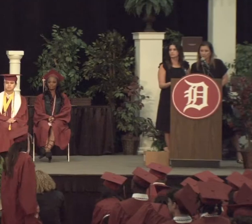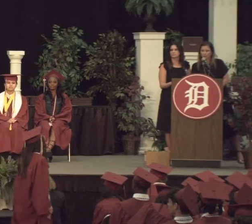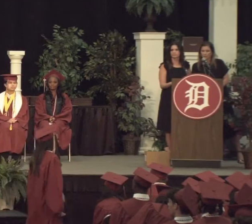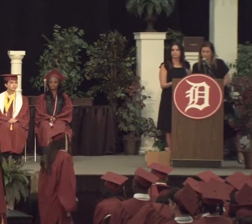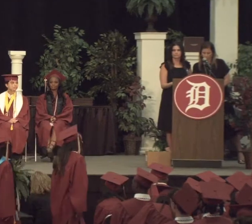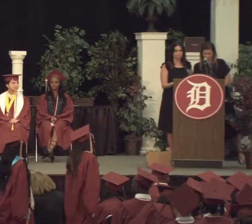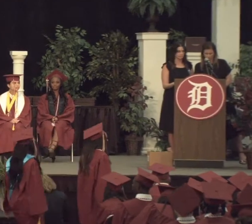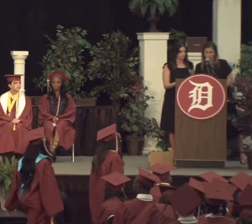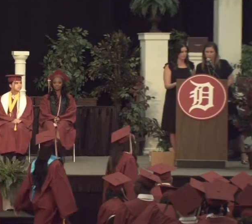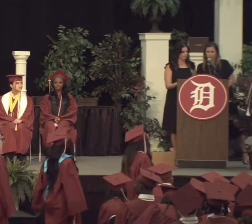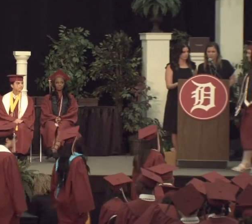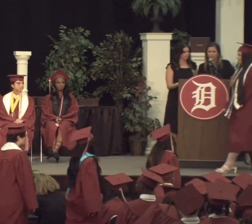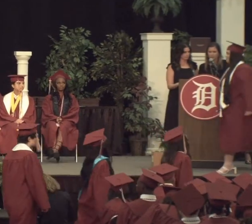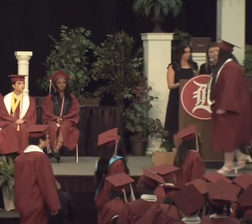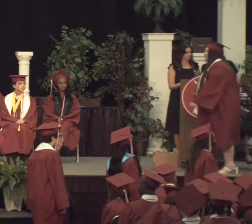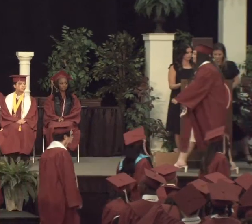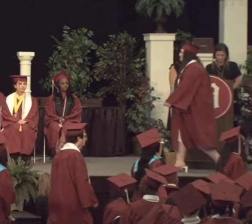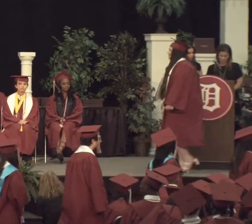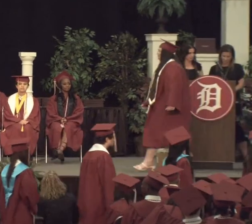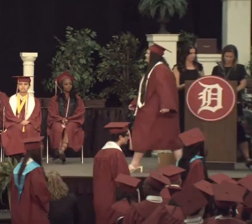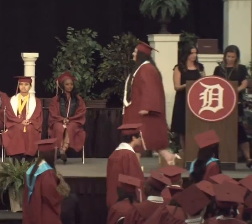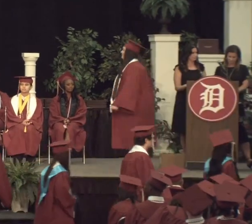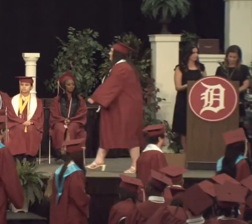Gabrielle Brown, cum laude.